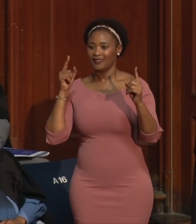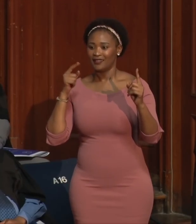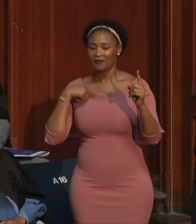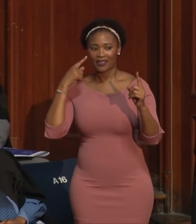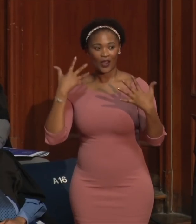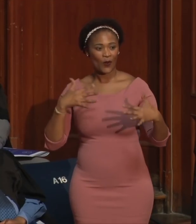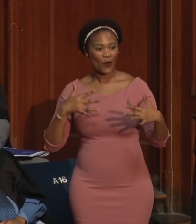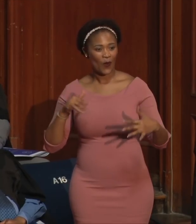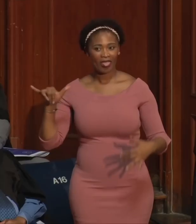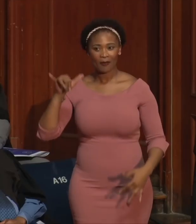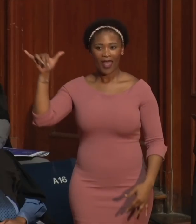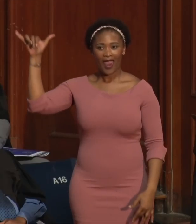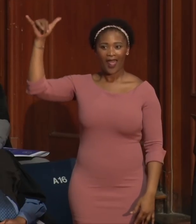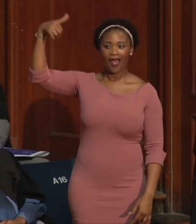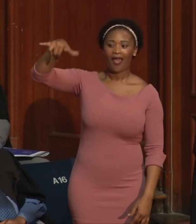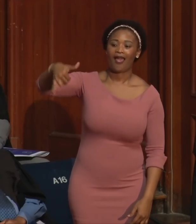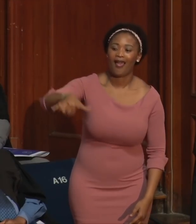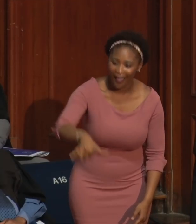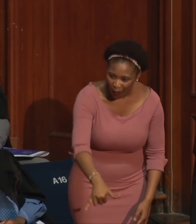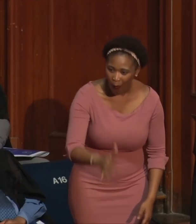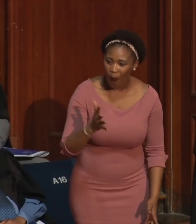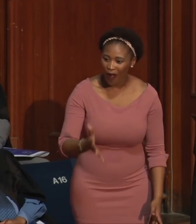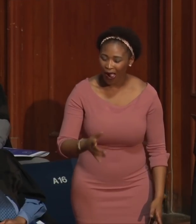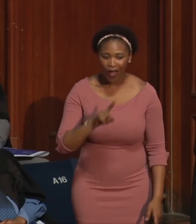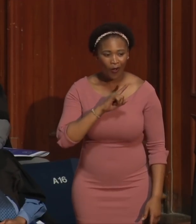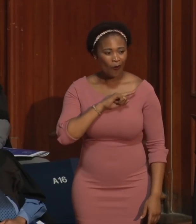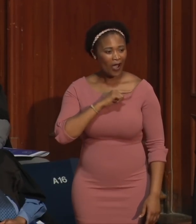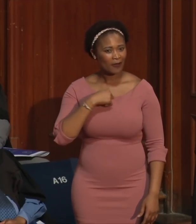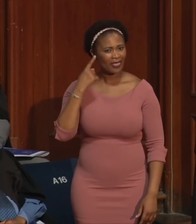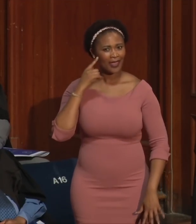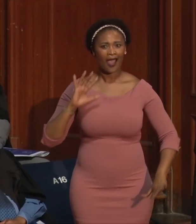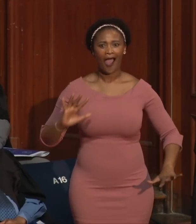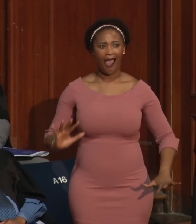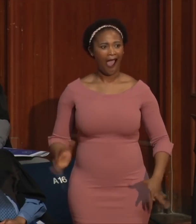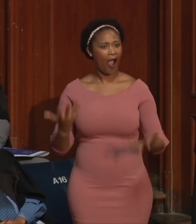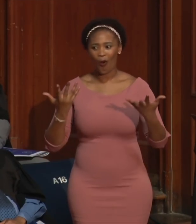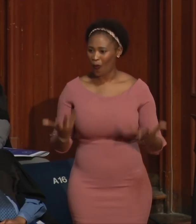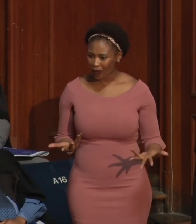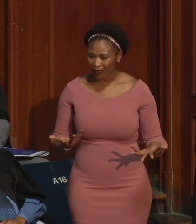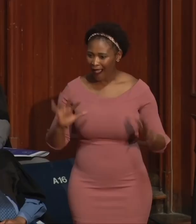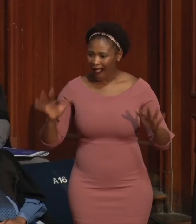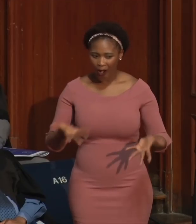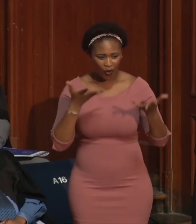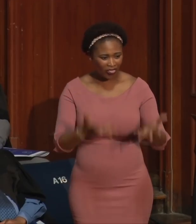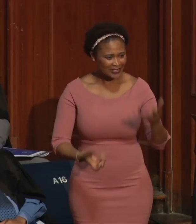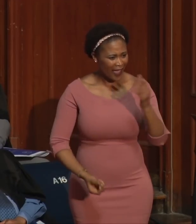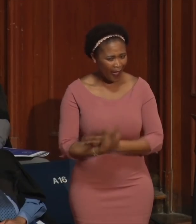to come out of the sky, as I wondered how in this world does such a thing